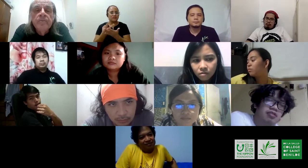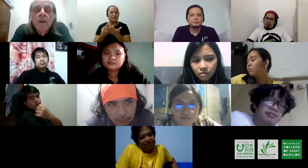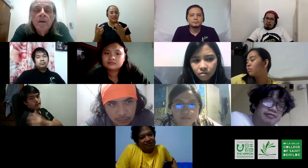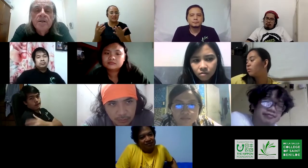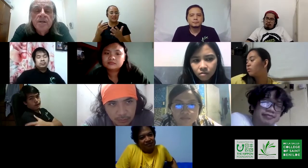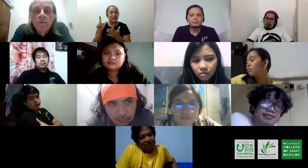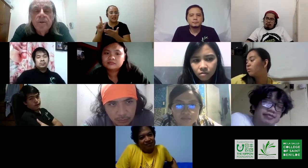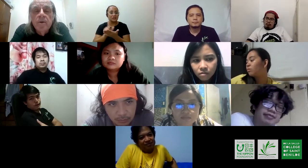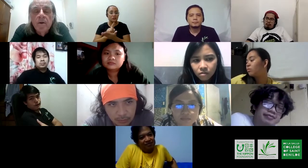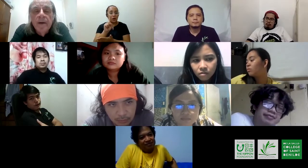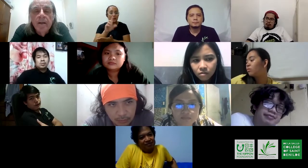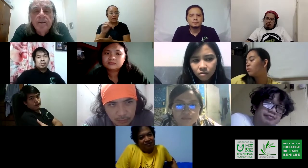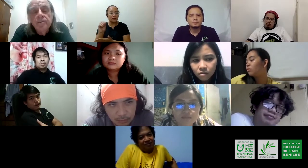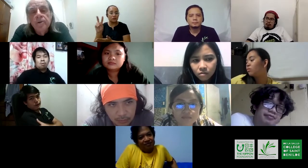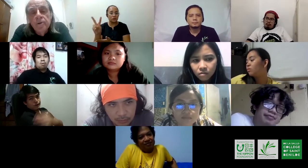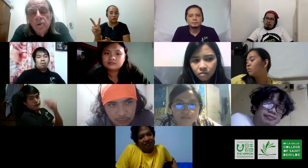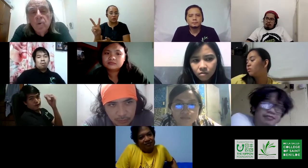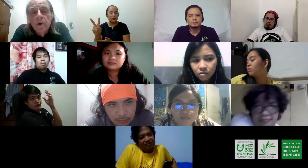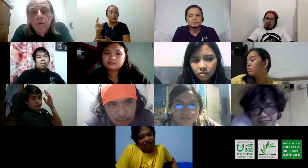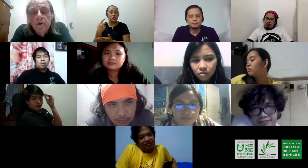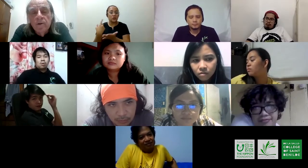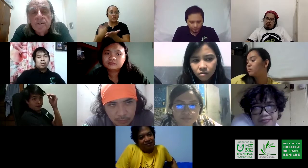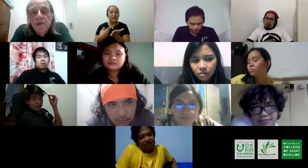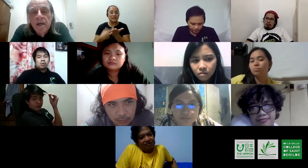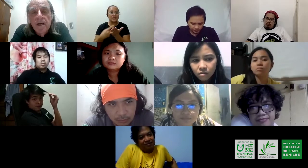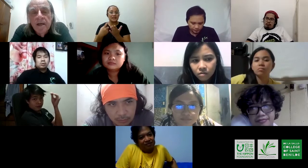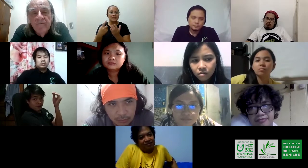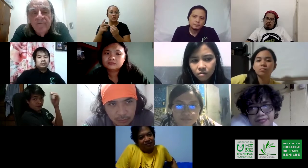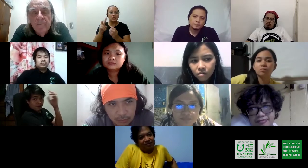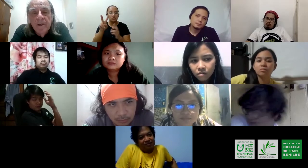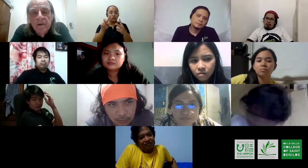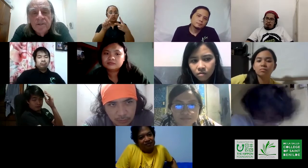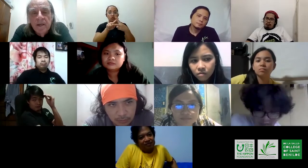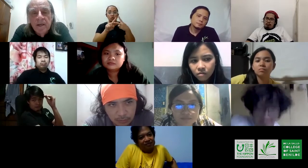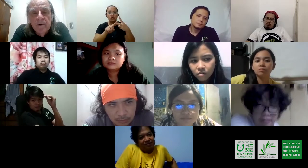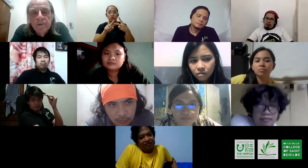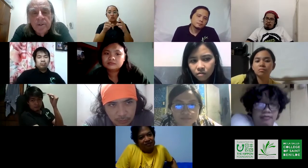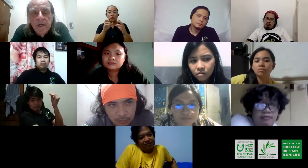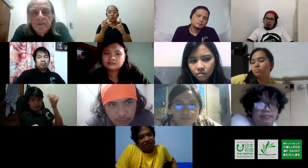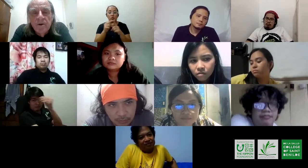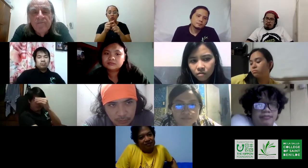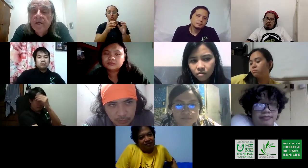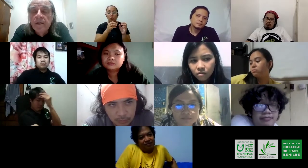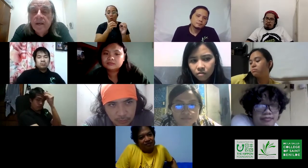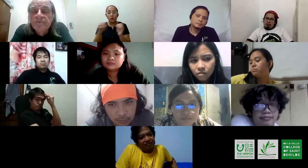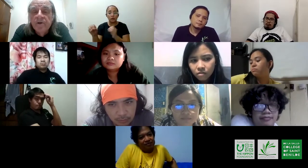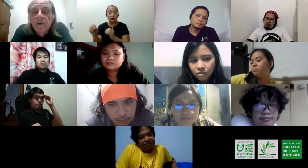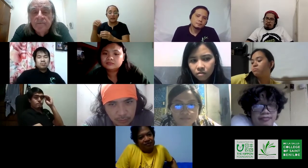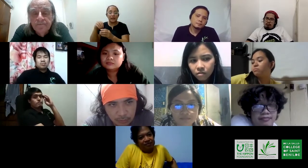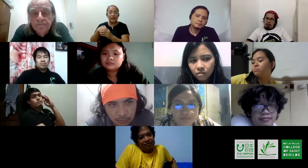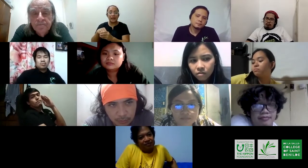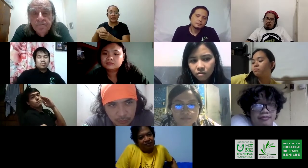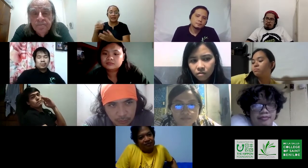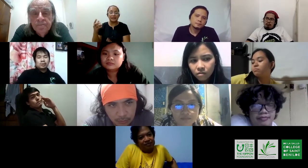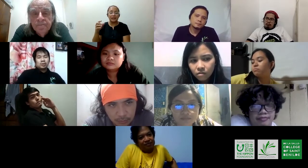2. So we talk about that there are 2 word orders in Filipino Sign Language, SOV and